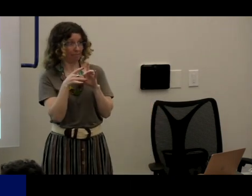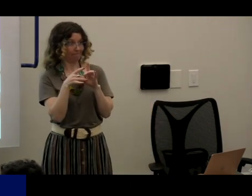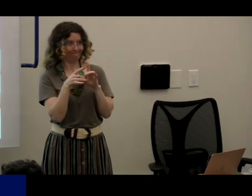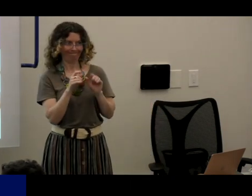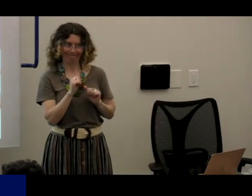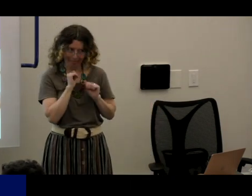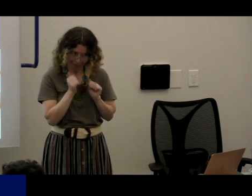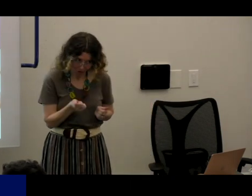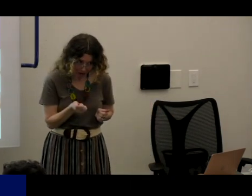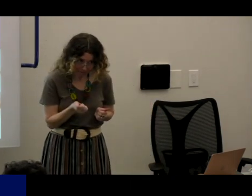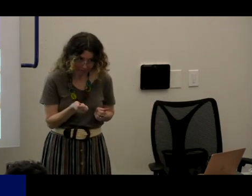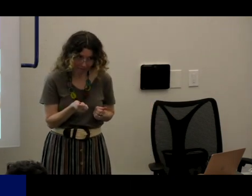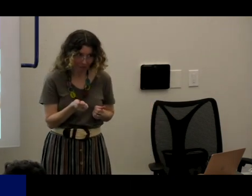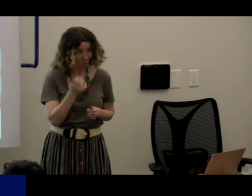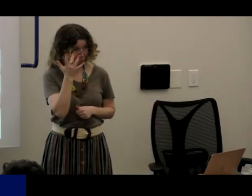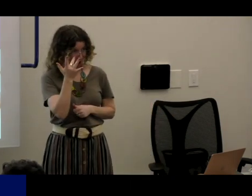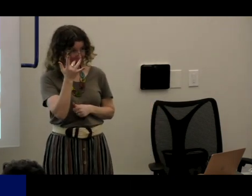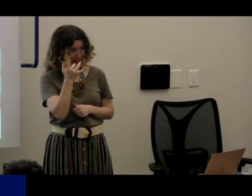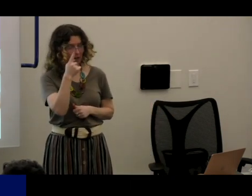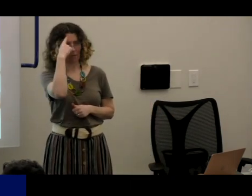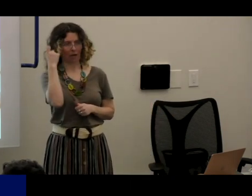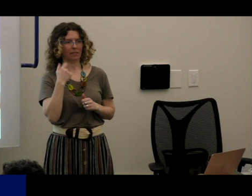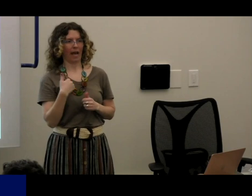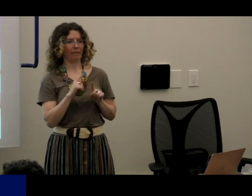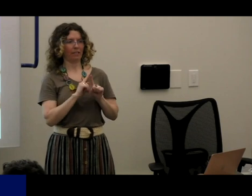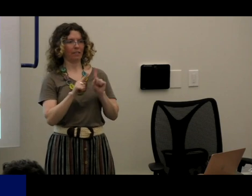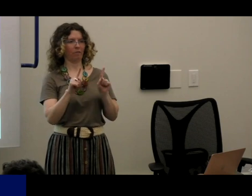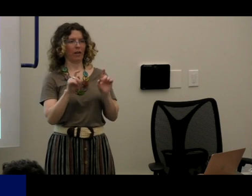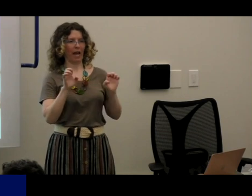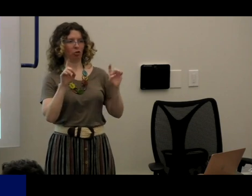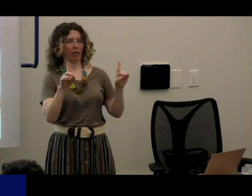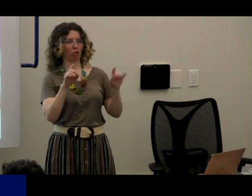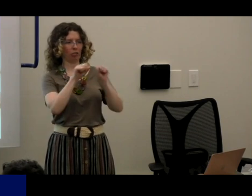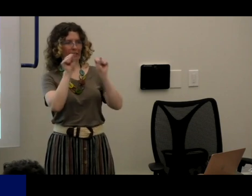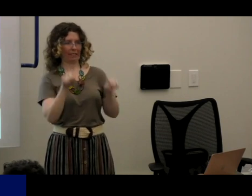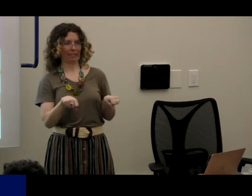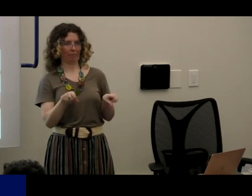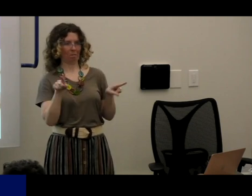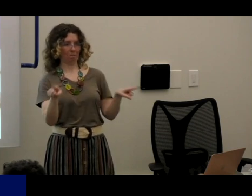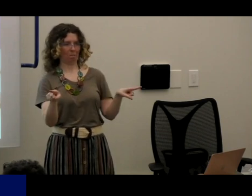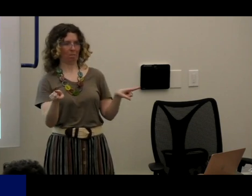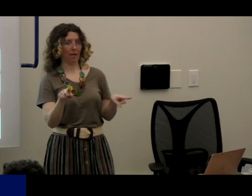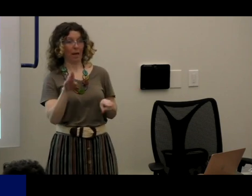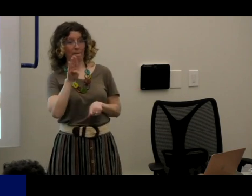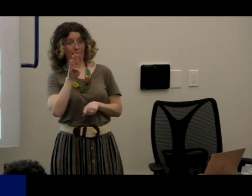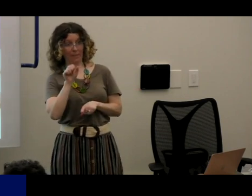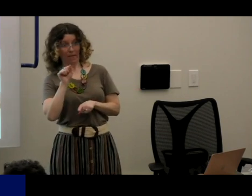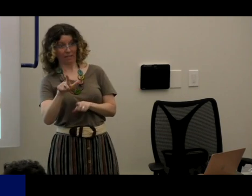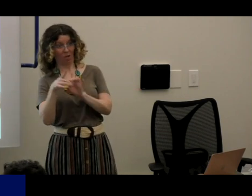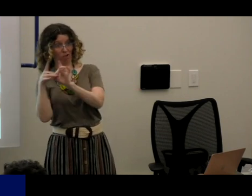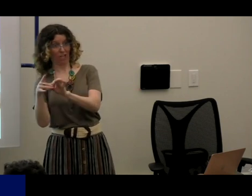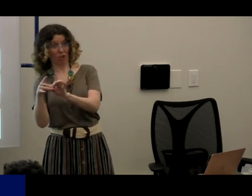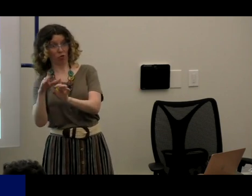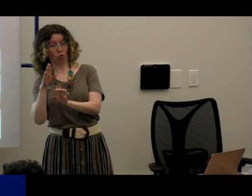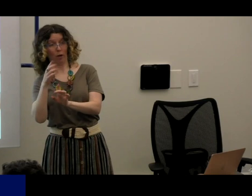ASL are related, but they are not. Reason being is there is different educational systems in both